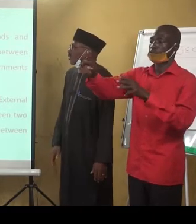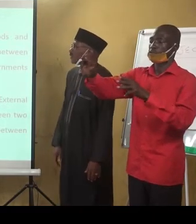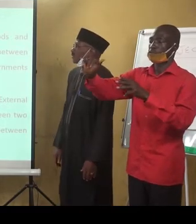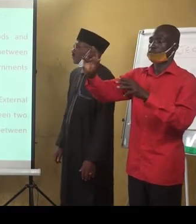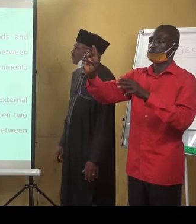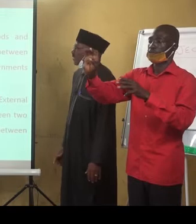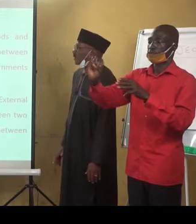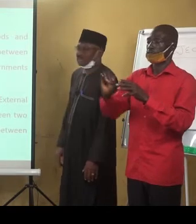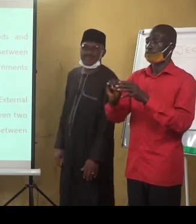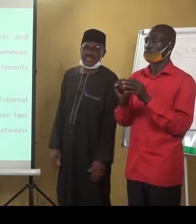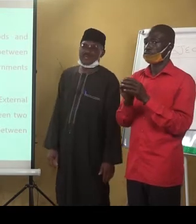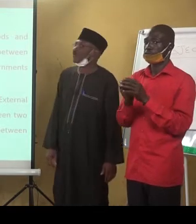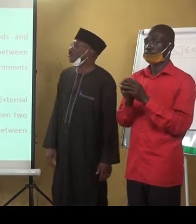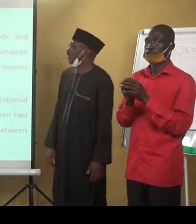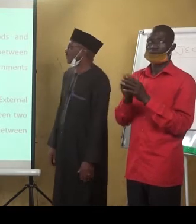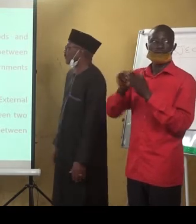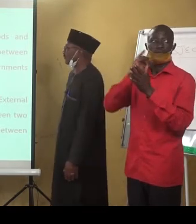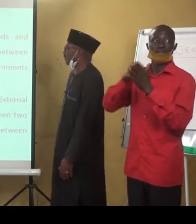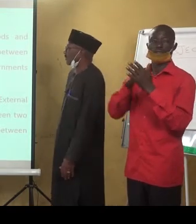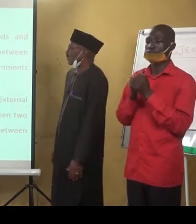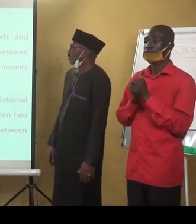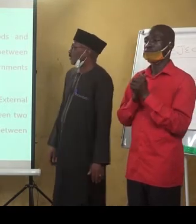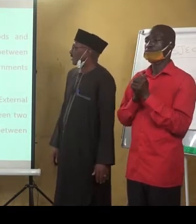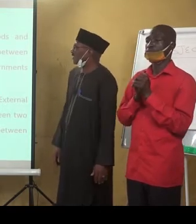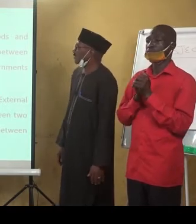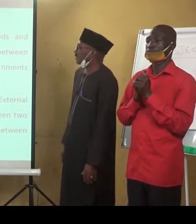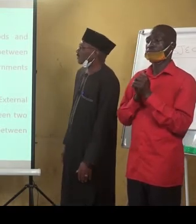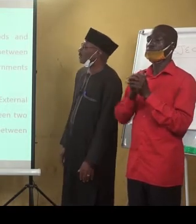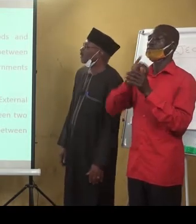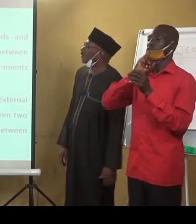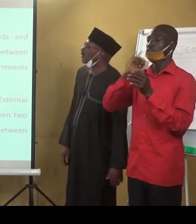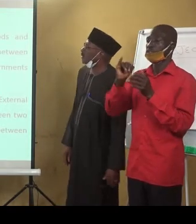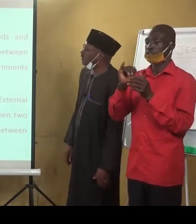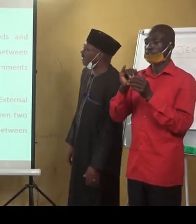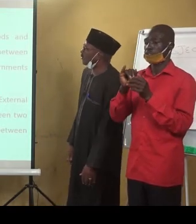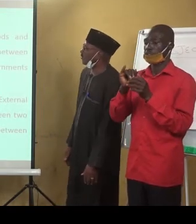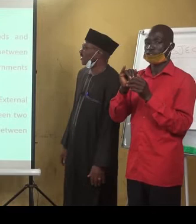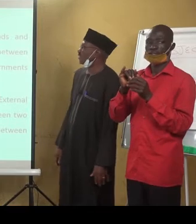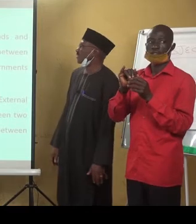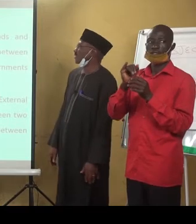The meaning of trade is